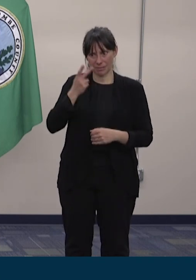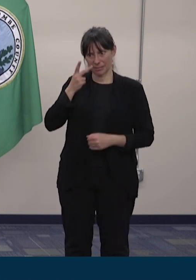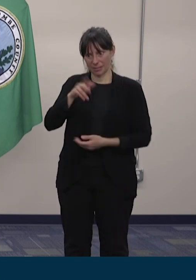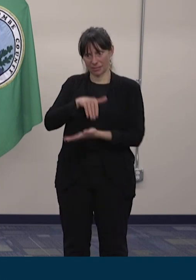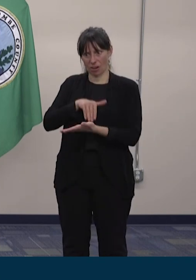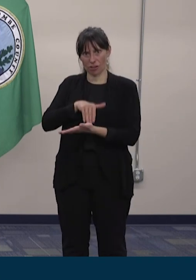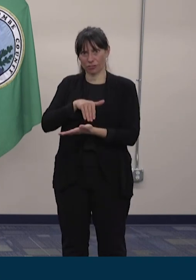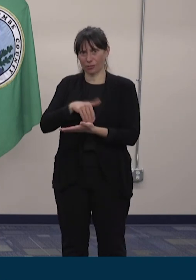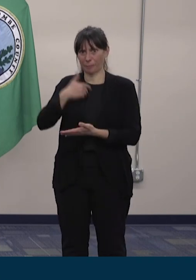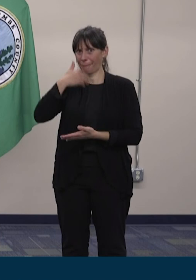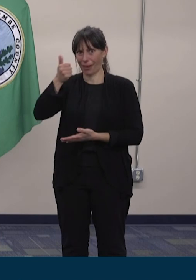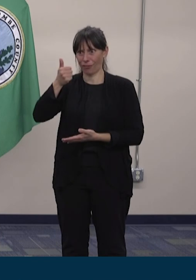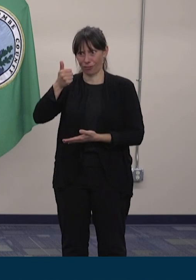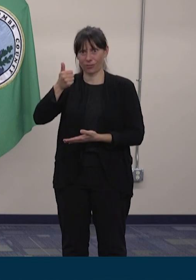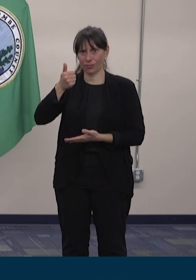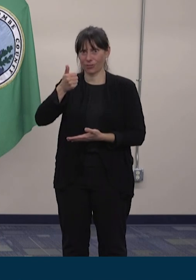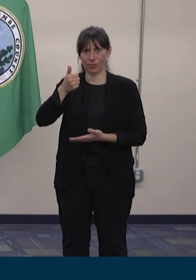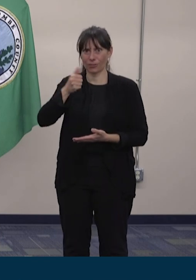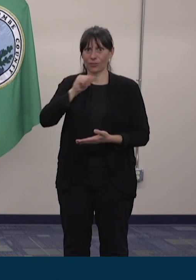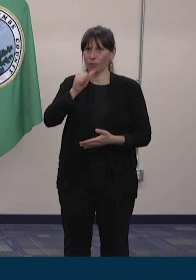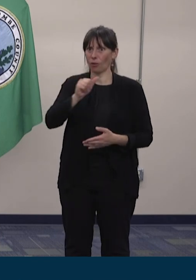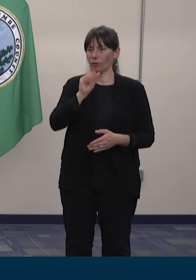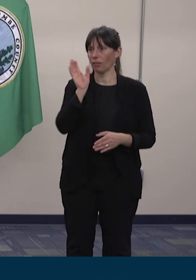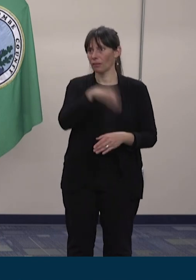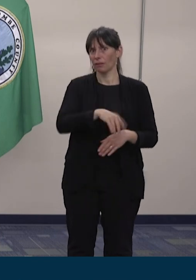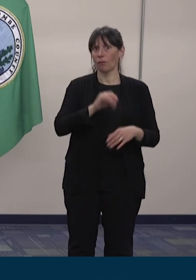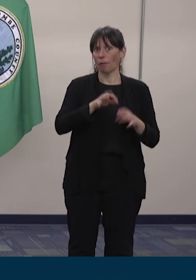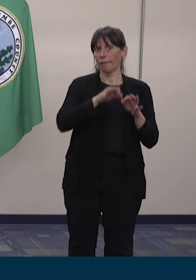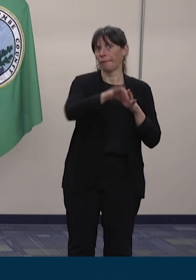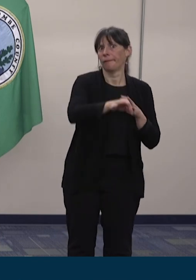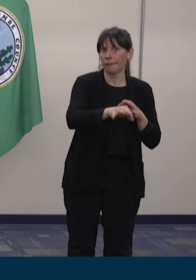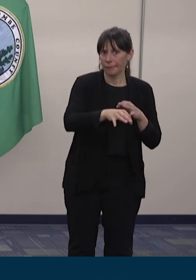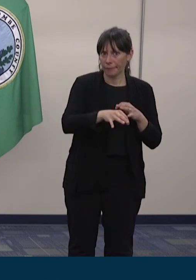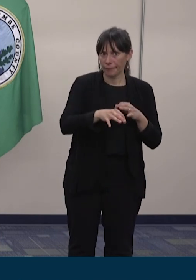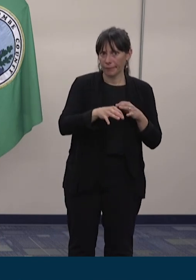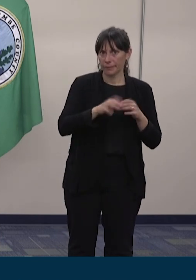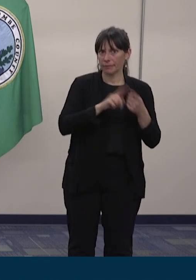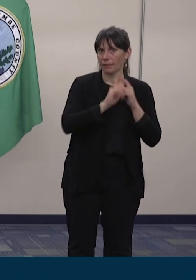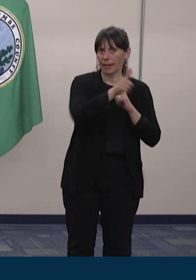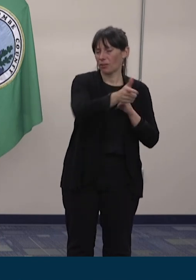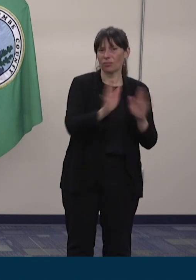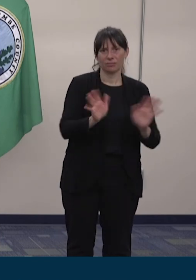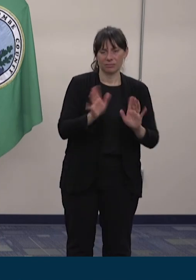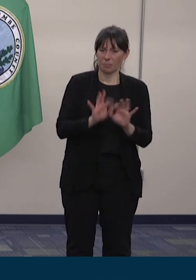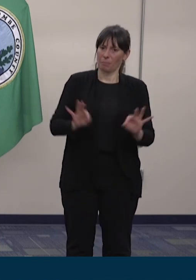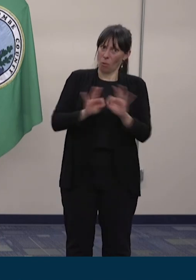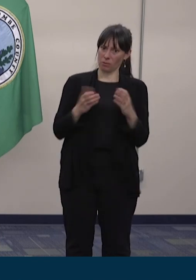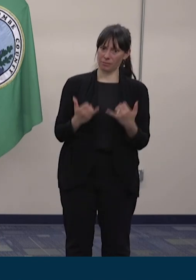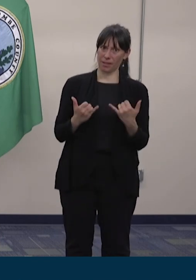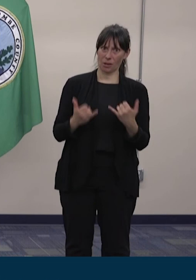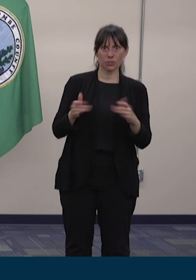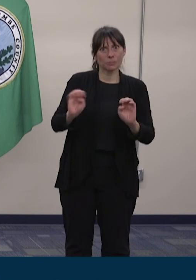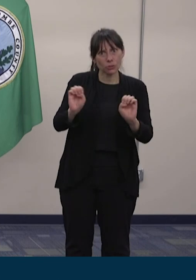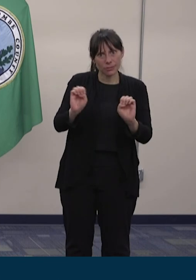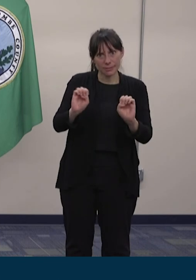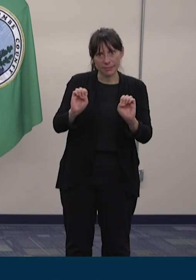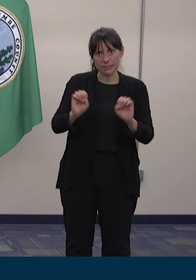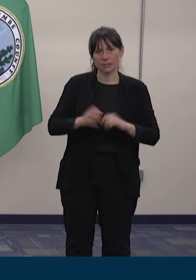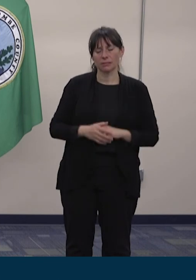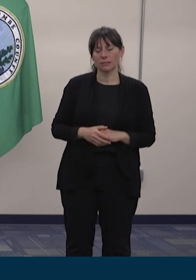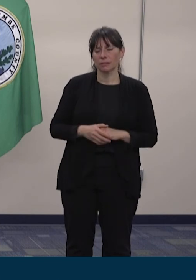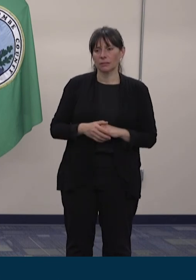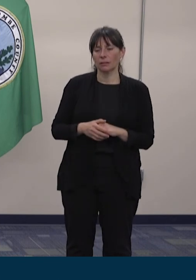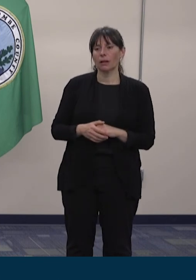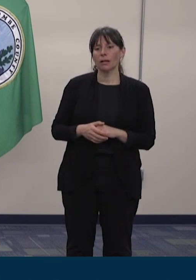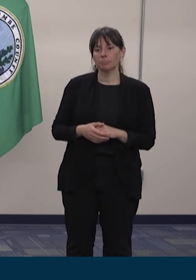to delay it. y vienen a And las then in closing, I'd like to just comment on emergencias one issue that came up in the press